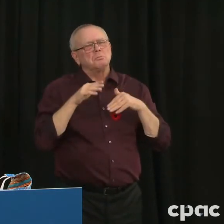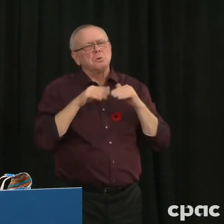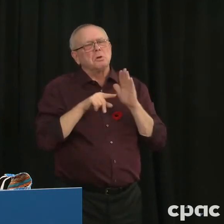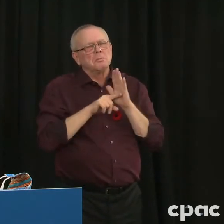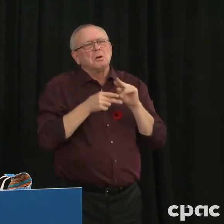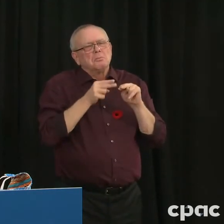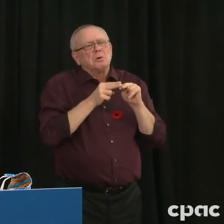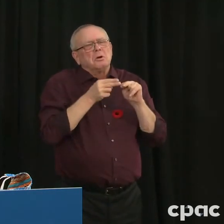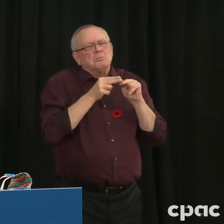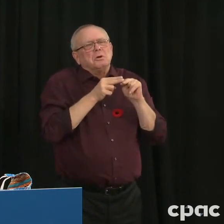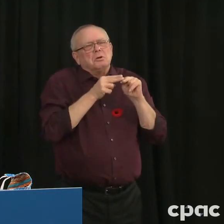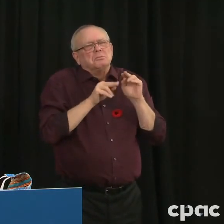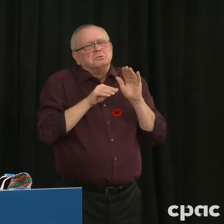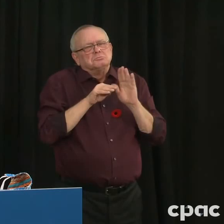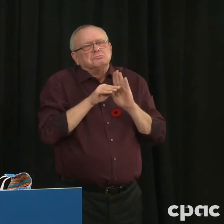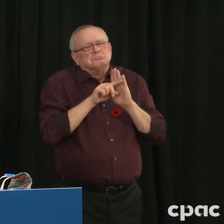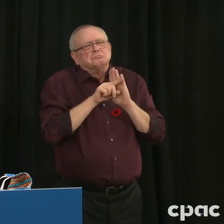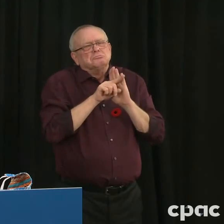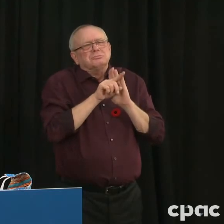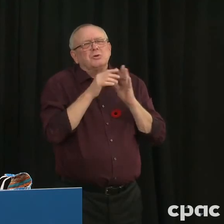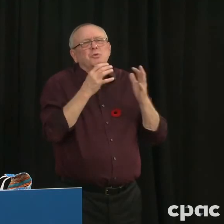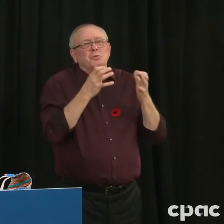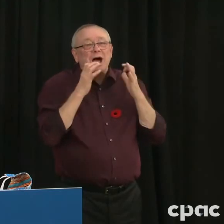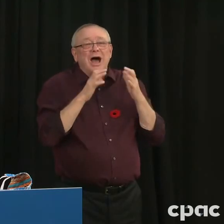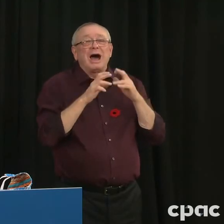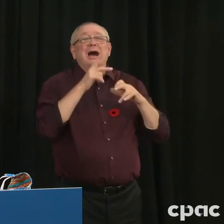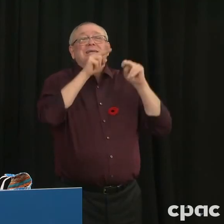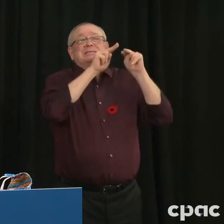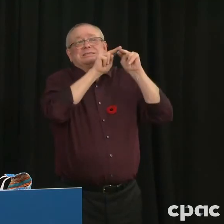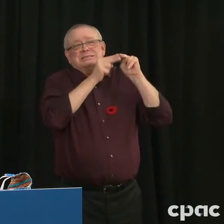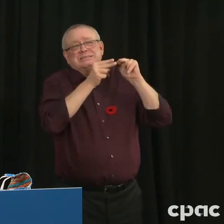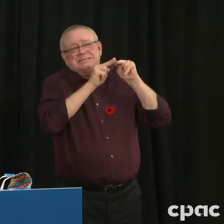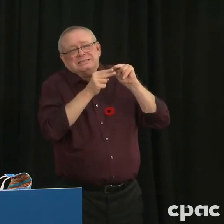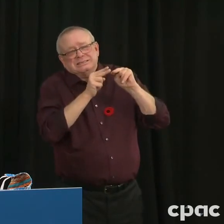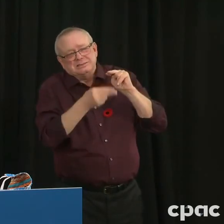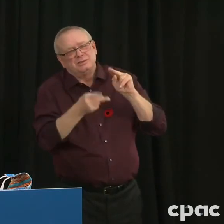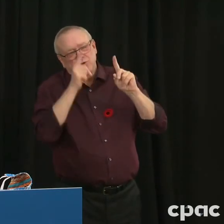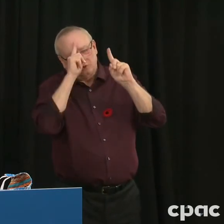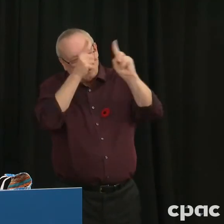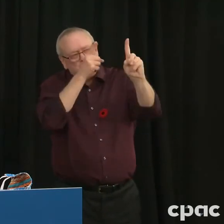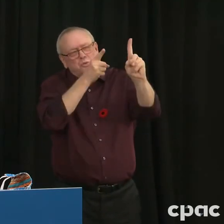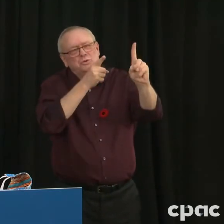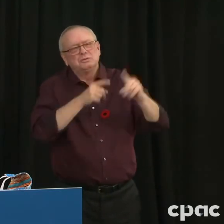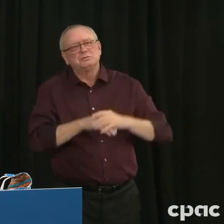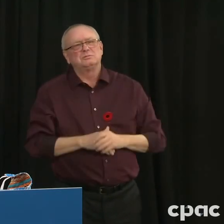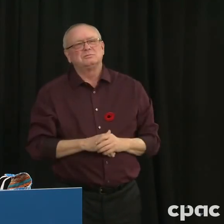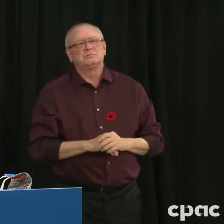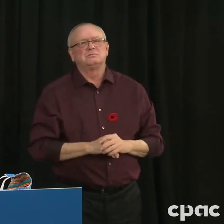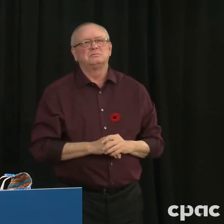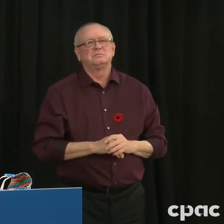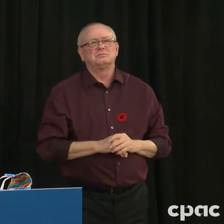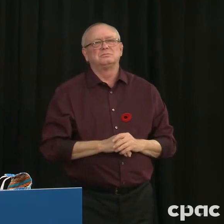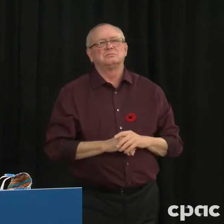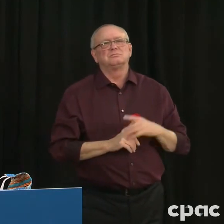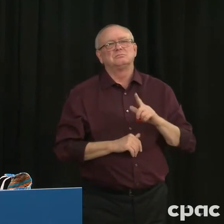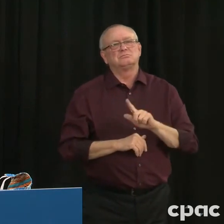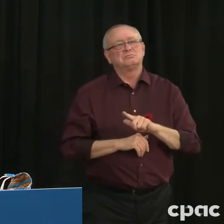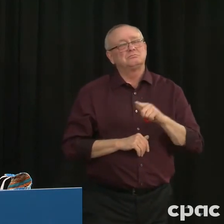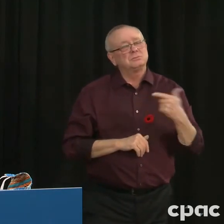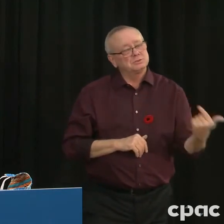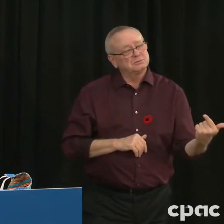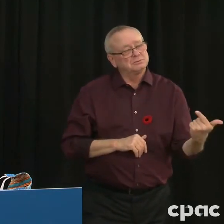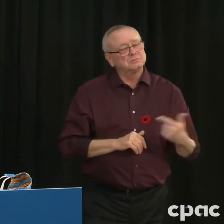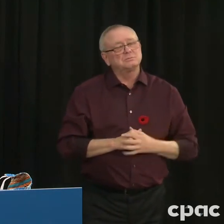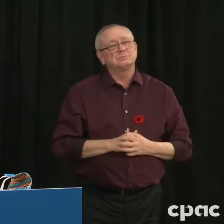timing we would consider based on where our numbers go. Operator, could you put through the next caller, please? Julia